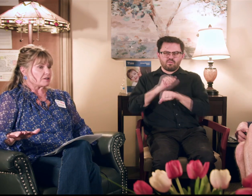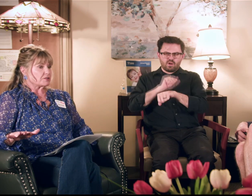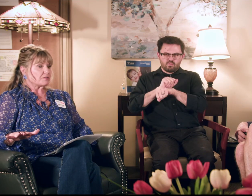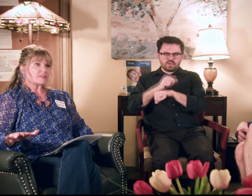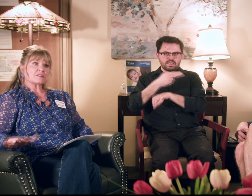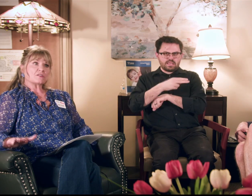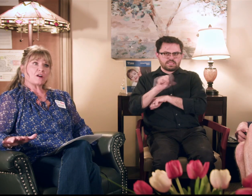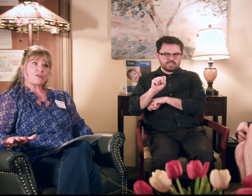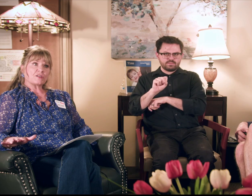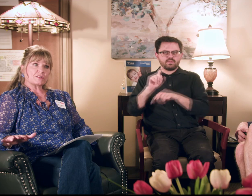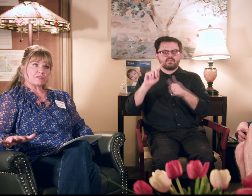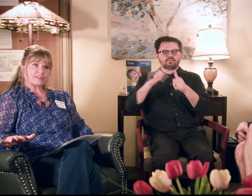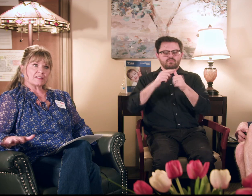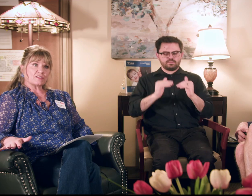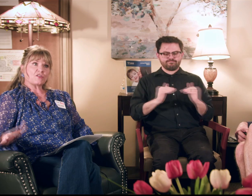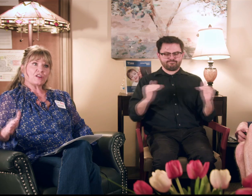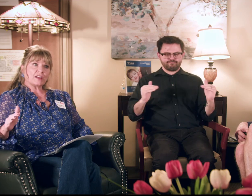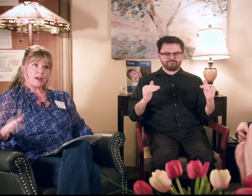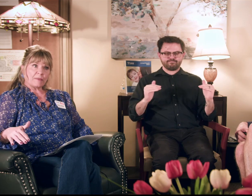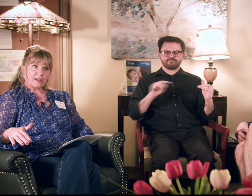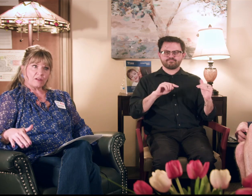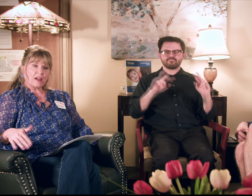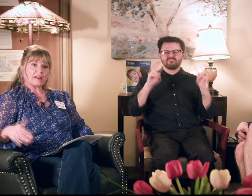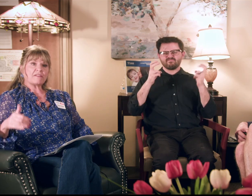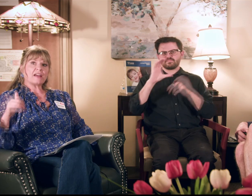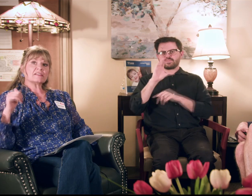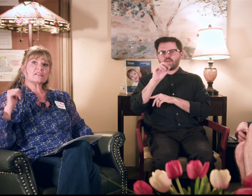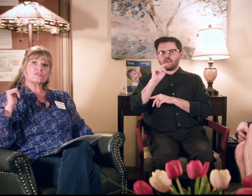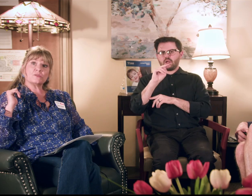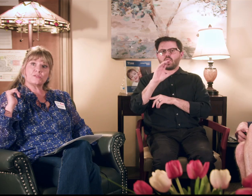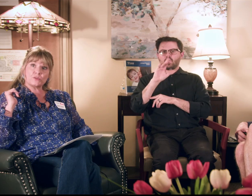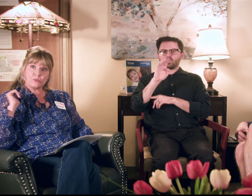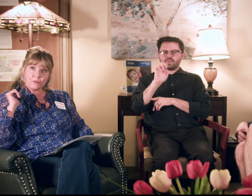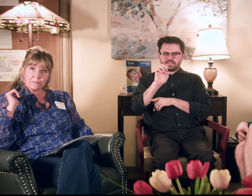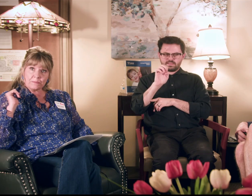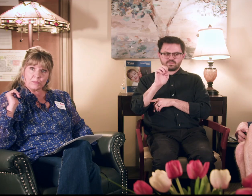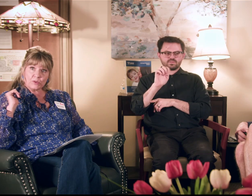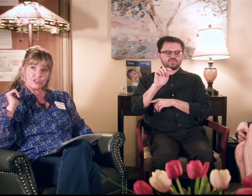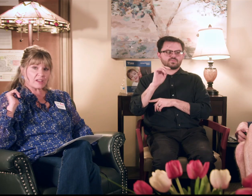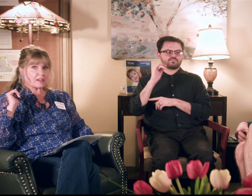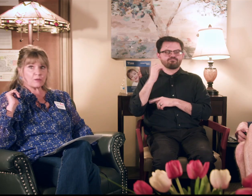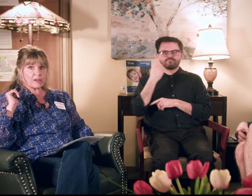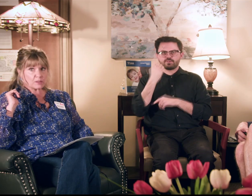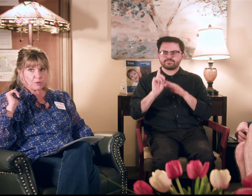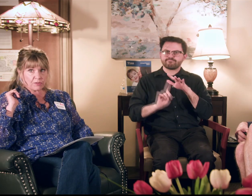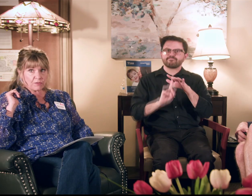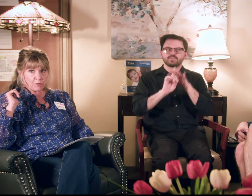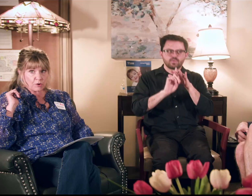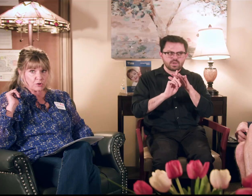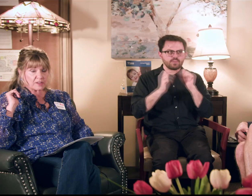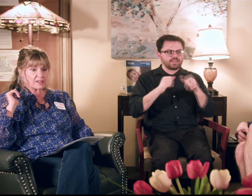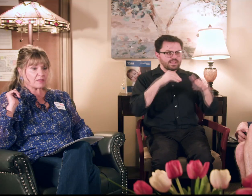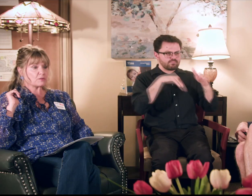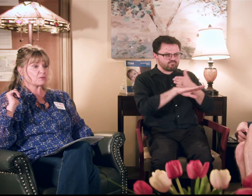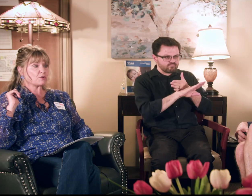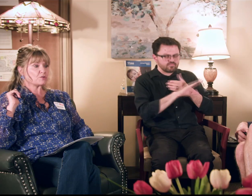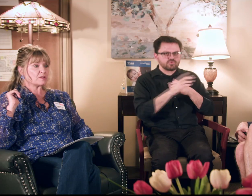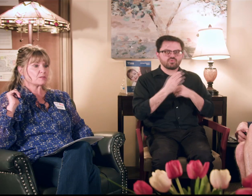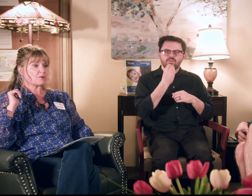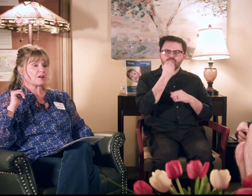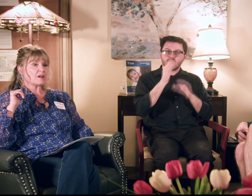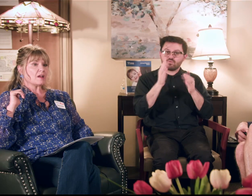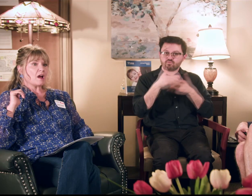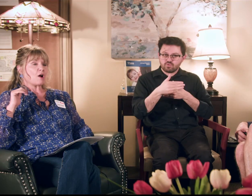first services are concrete services. So they're going to come in here and have access to a food room, which they can get a week's worth of groceries. And